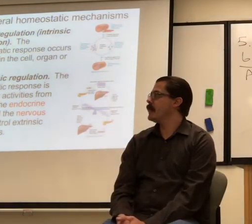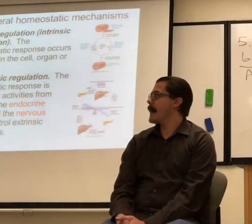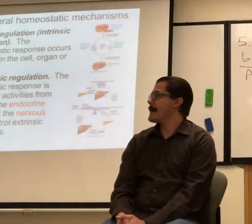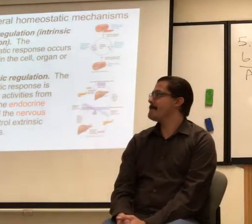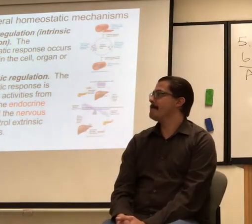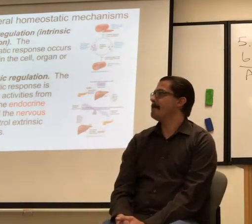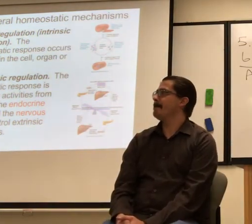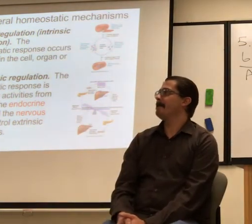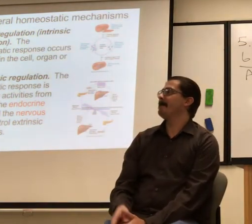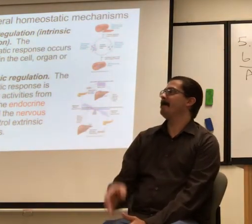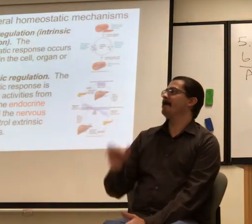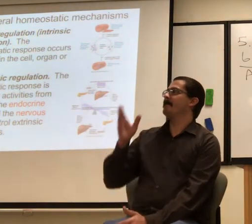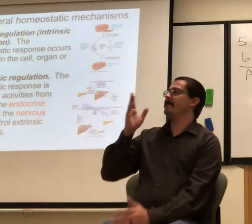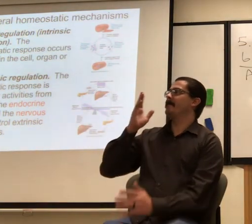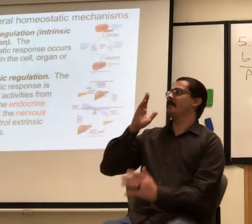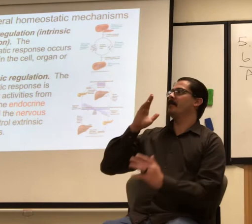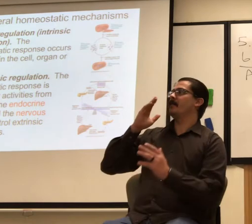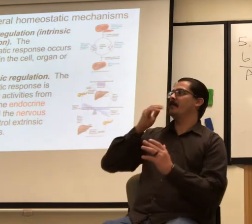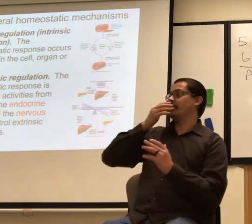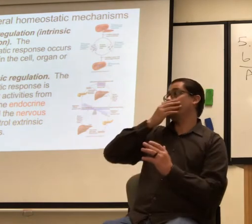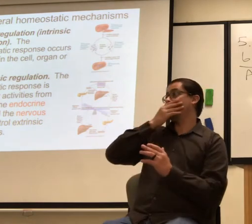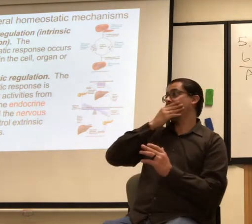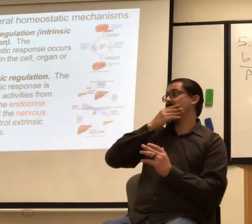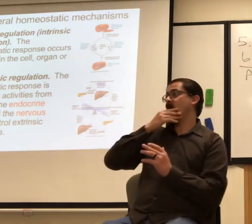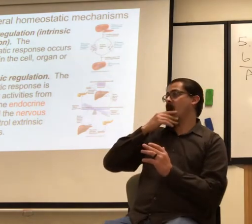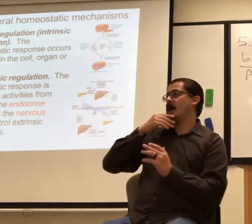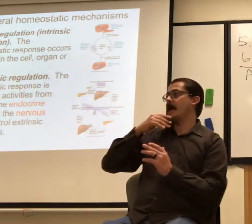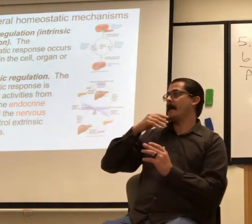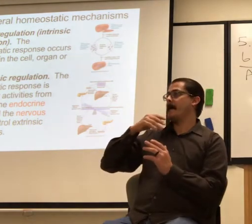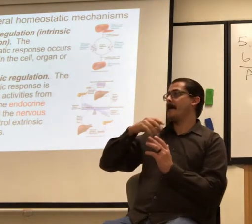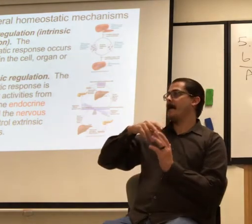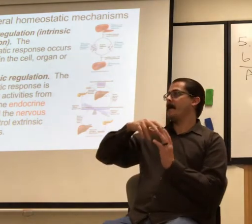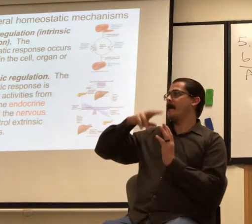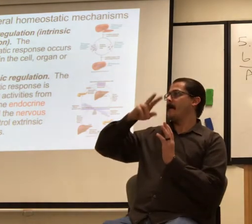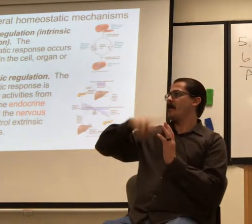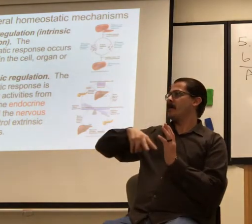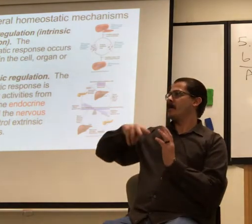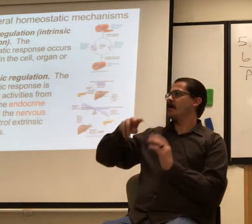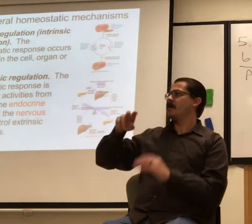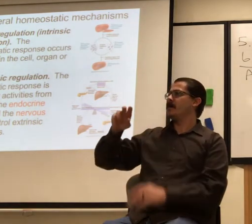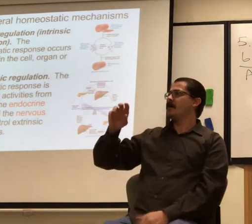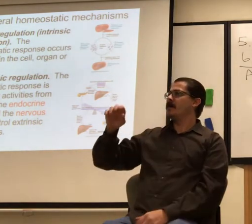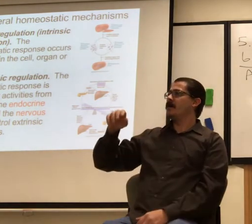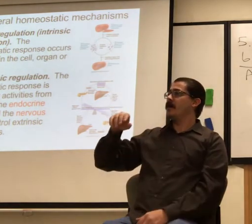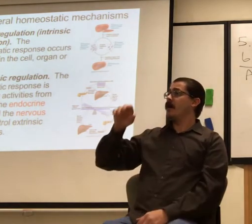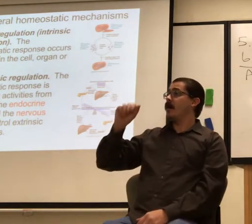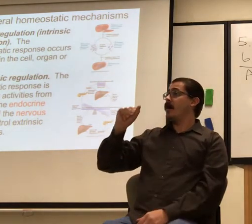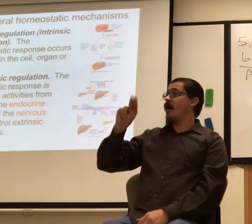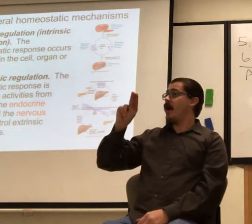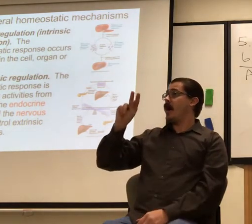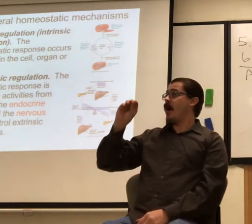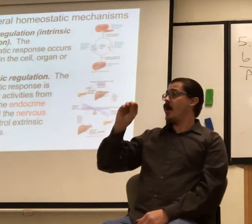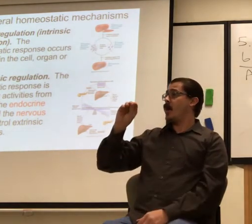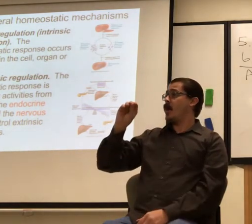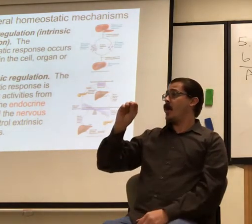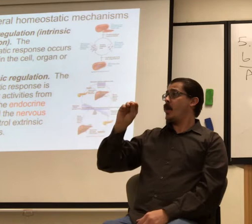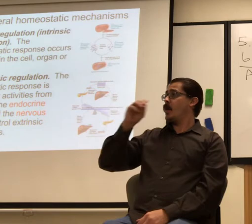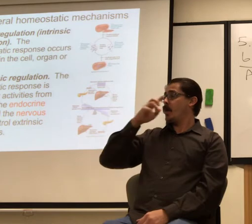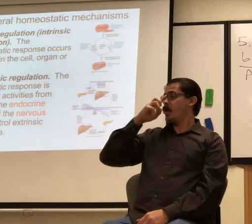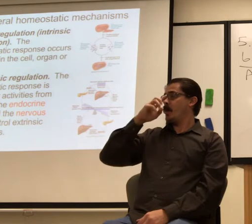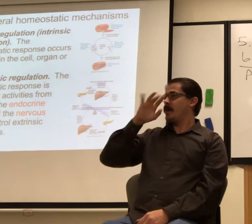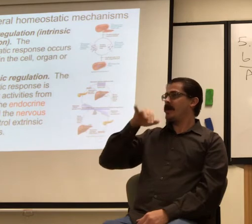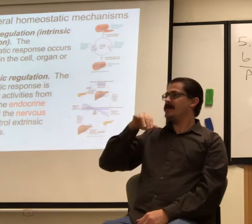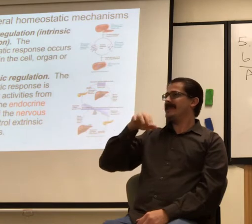Let me read what I have on the slide. Autoregulatory, or what I have in parentheses, and intrinsic regulation. The homeostatic